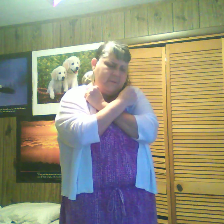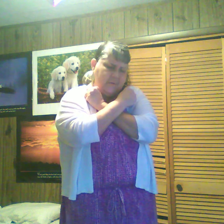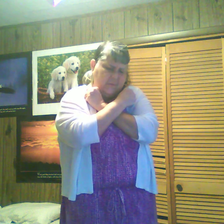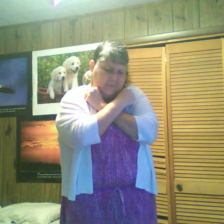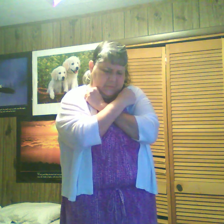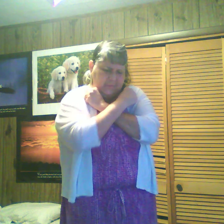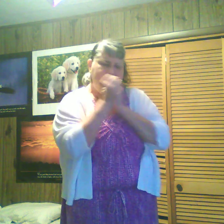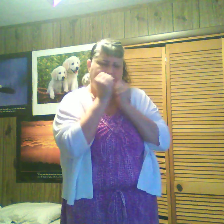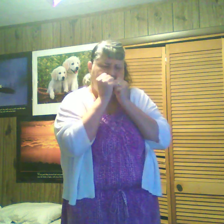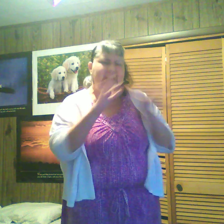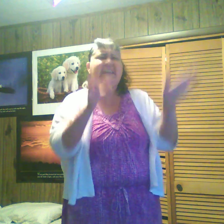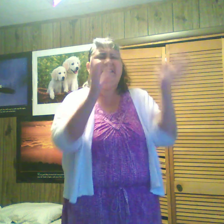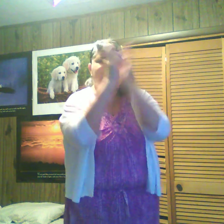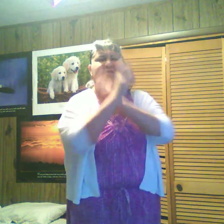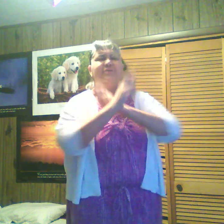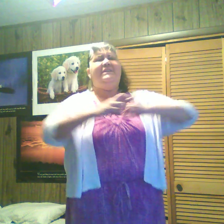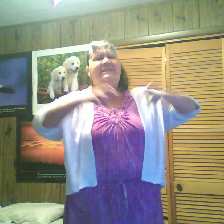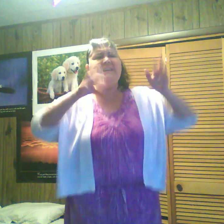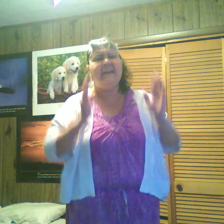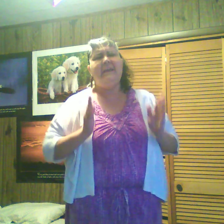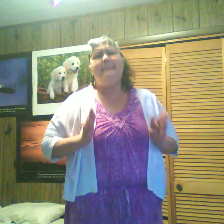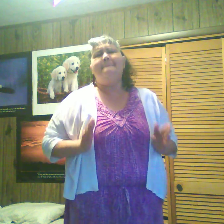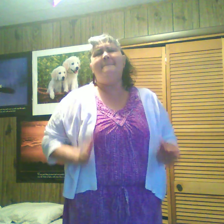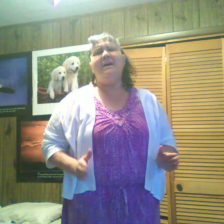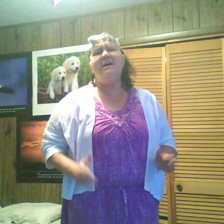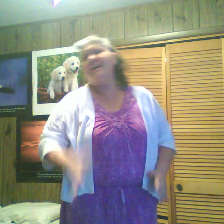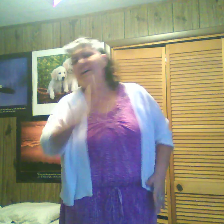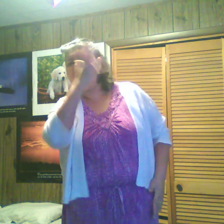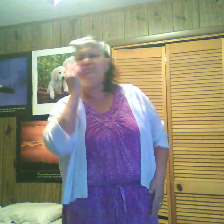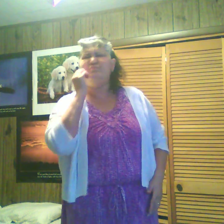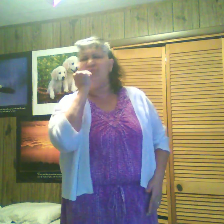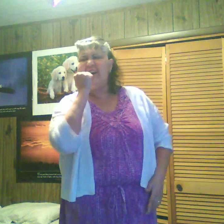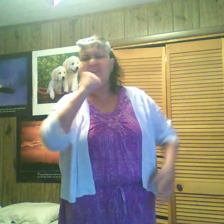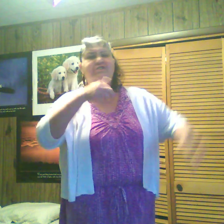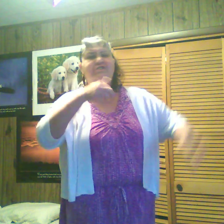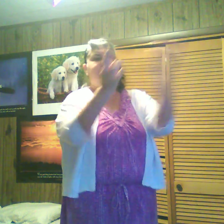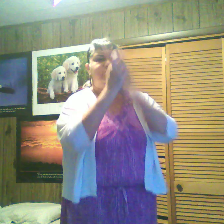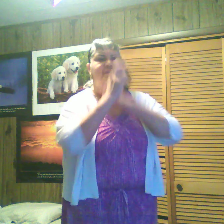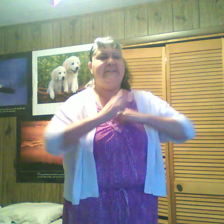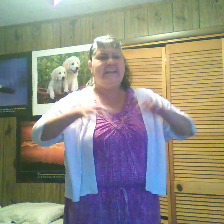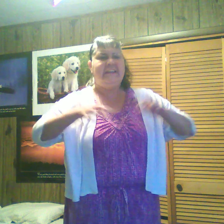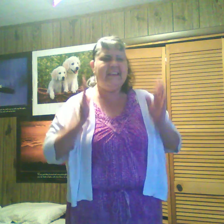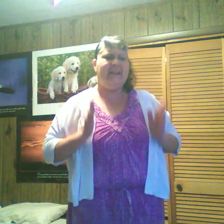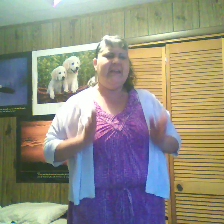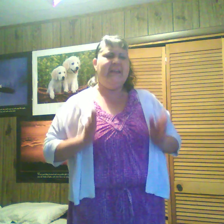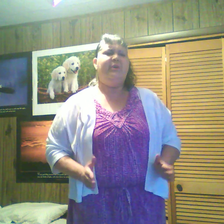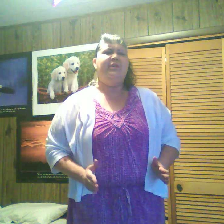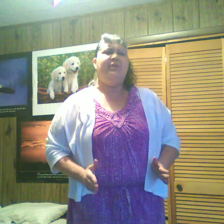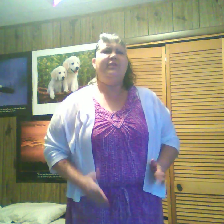a burden, blessed Redeemer, precious Redeemer,